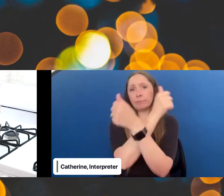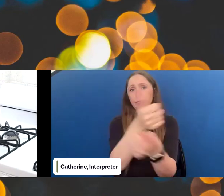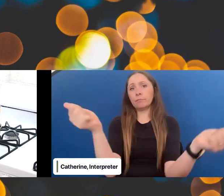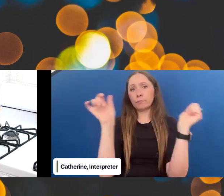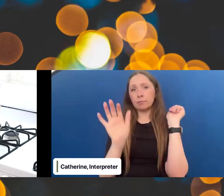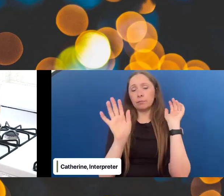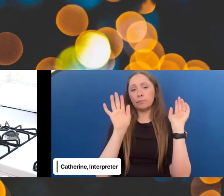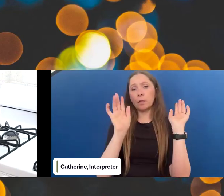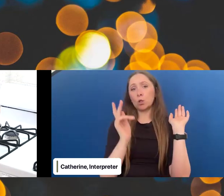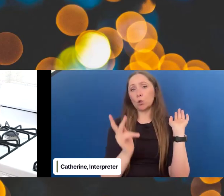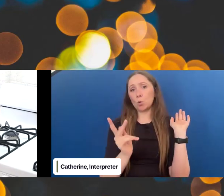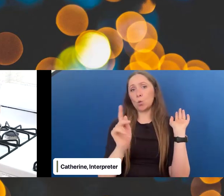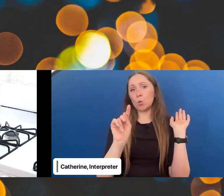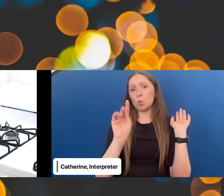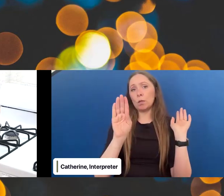2 teaspoons of sugar. 1,